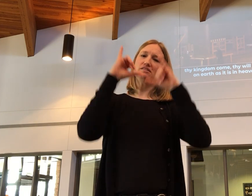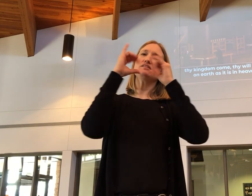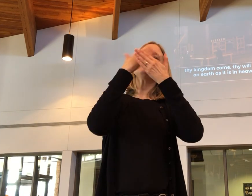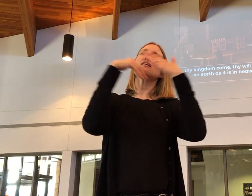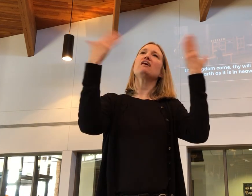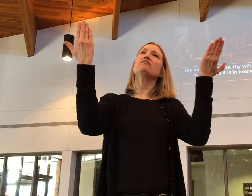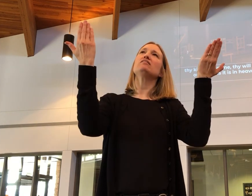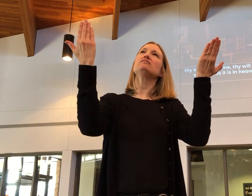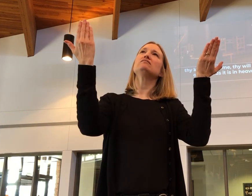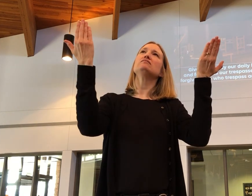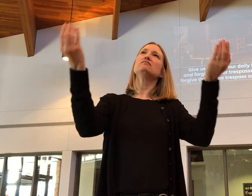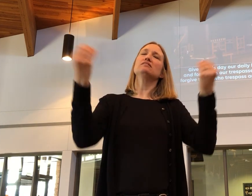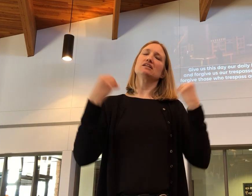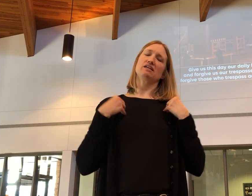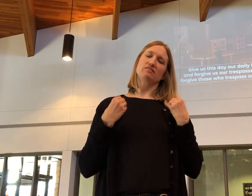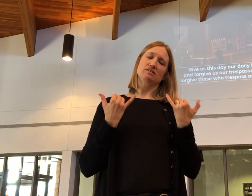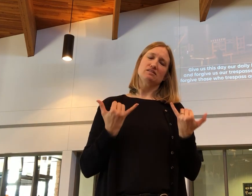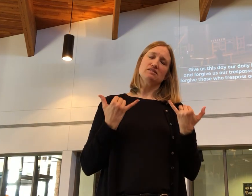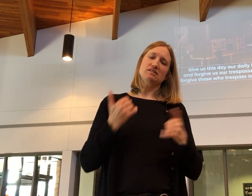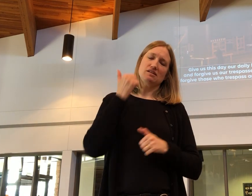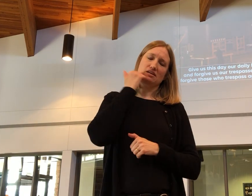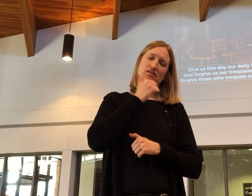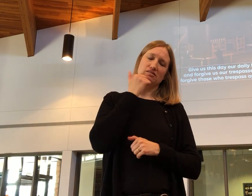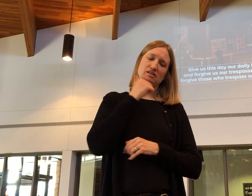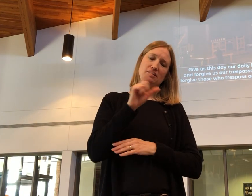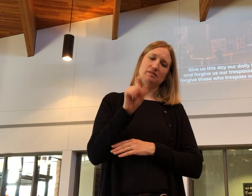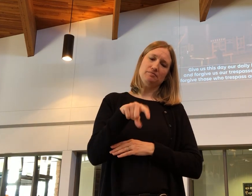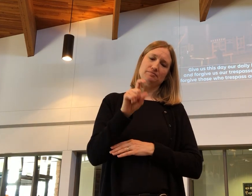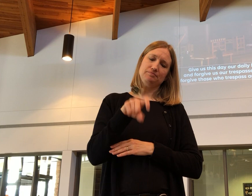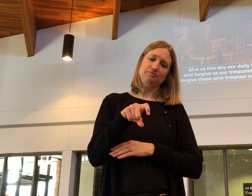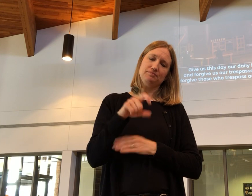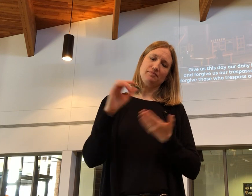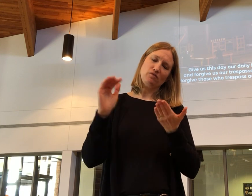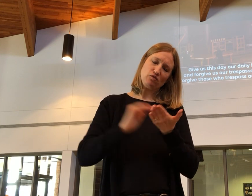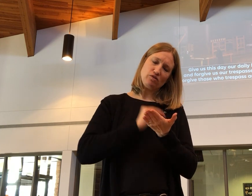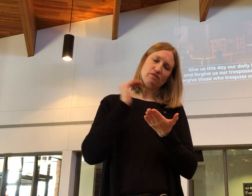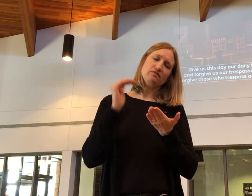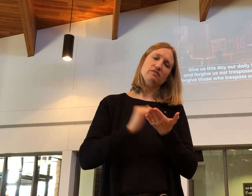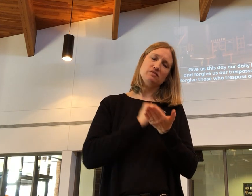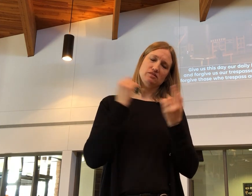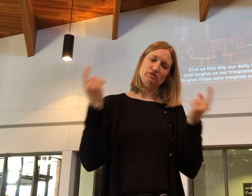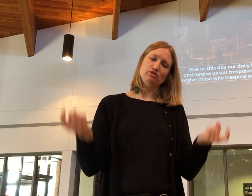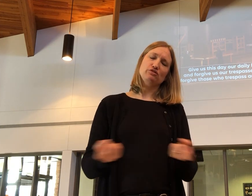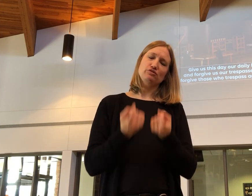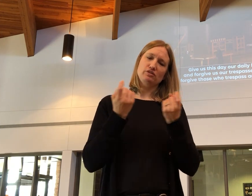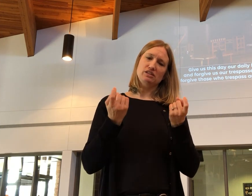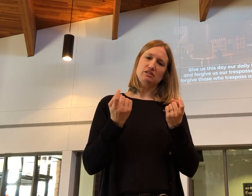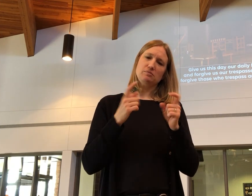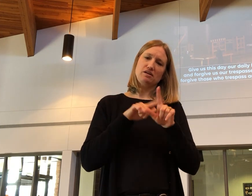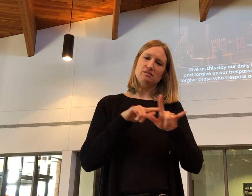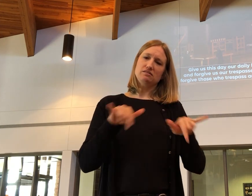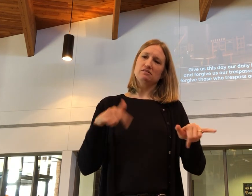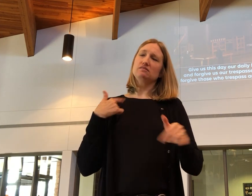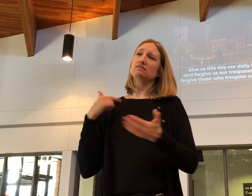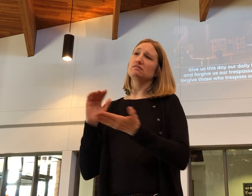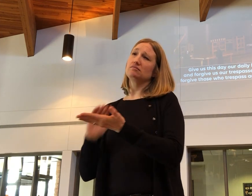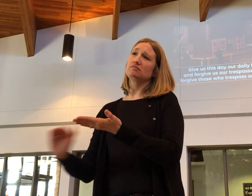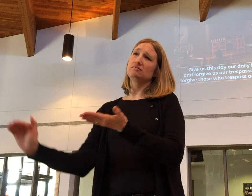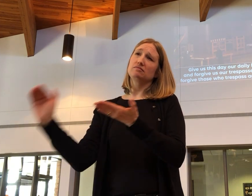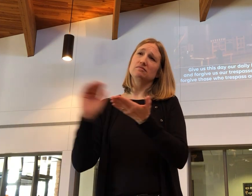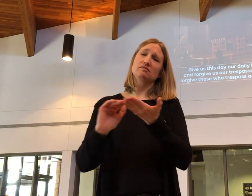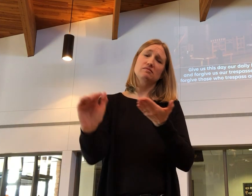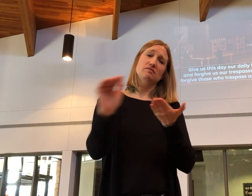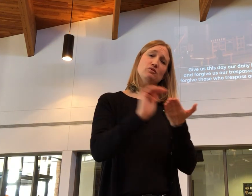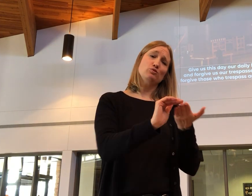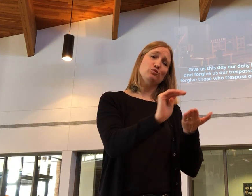earth as it is in heaven. Give us this day our daily bread, and forgive us our trespasses, as